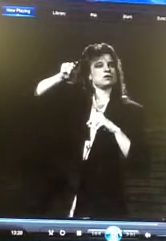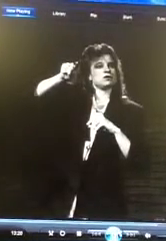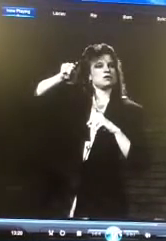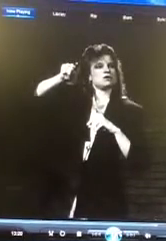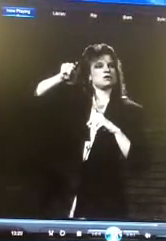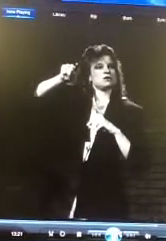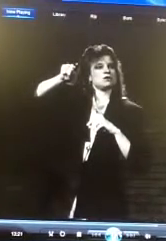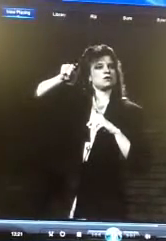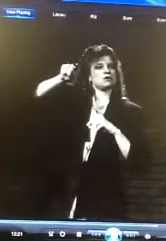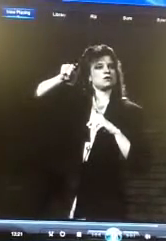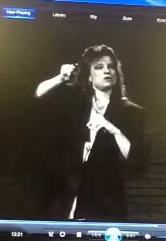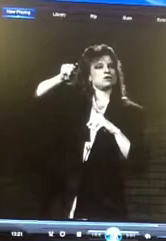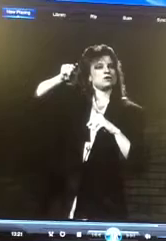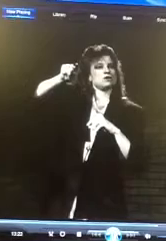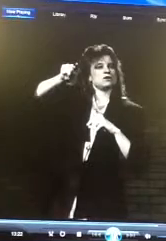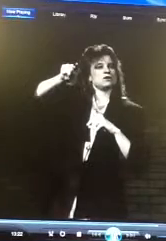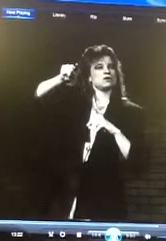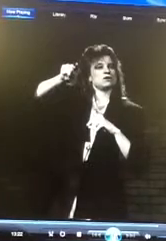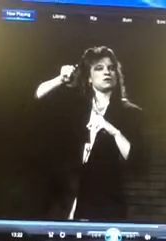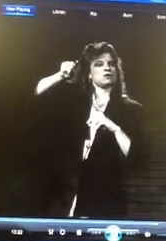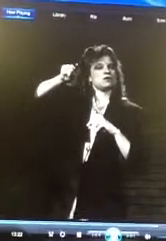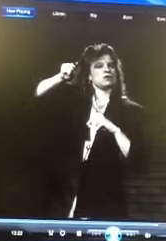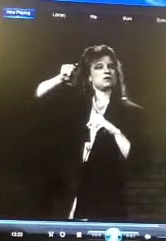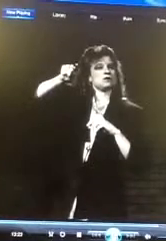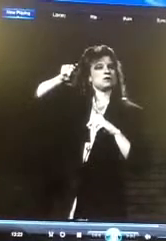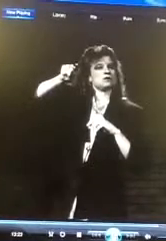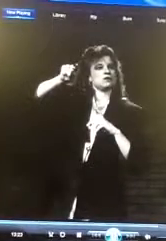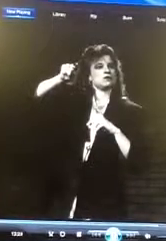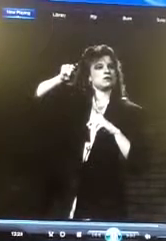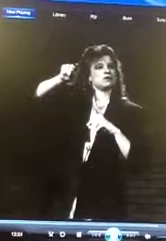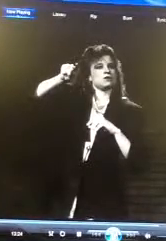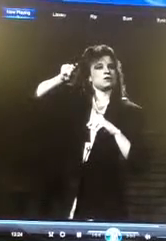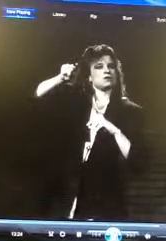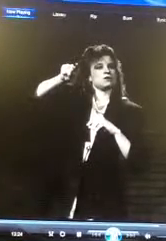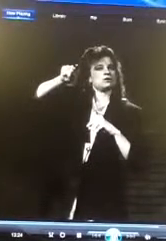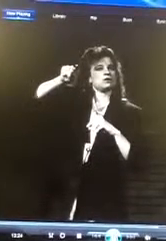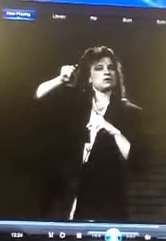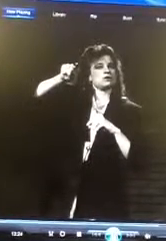interpreters are needed in a reasonable accommodation. That's the language that the law uses.